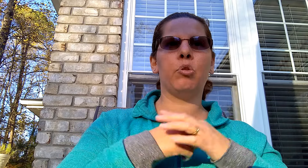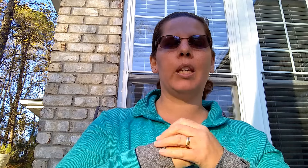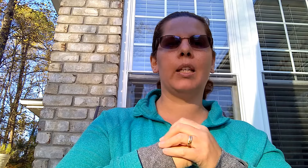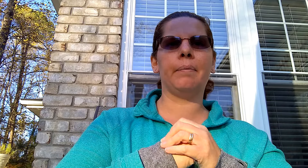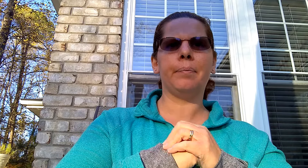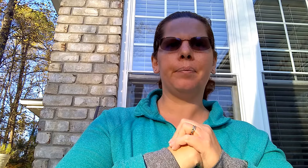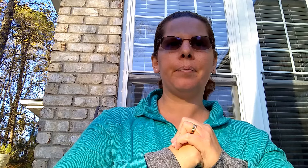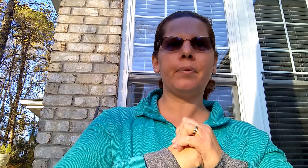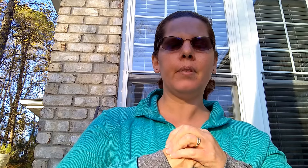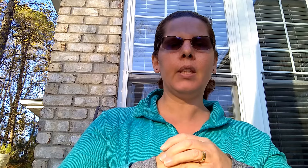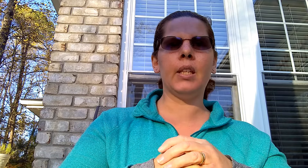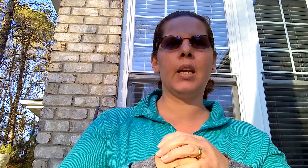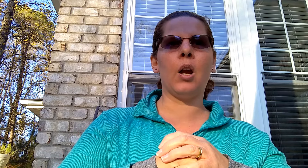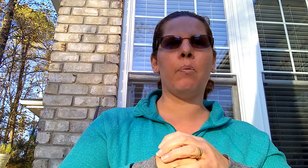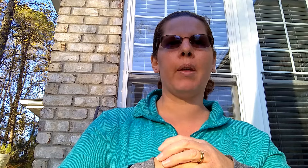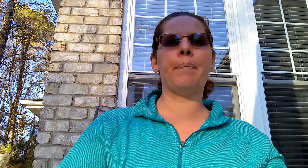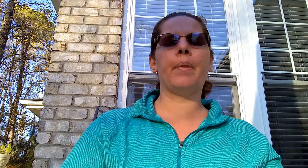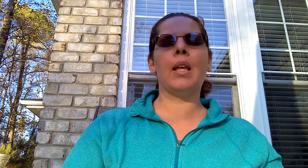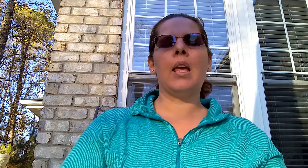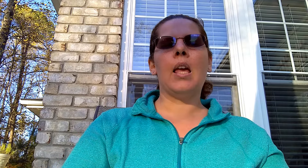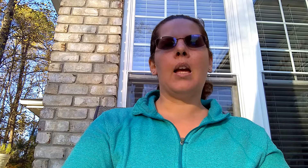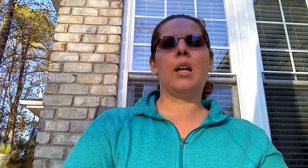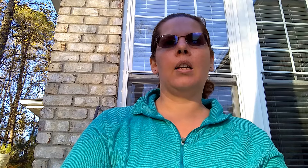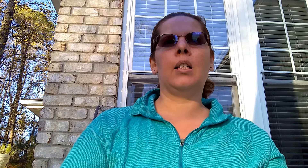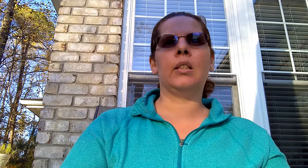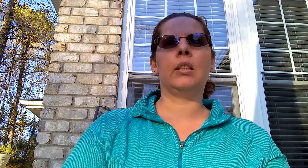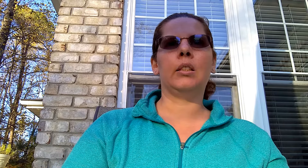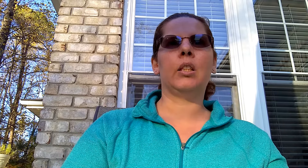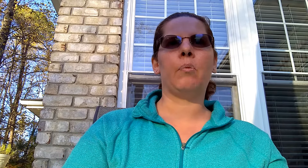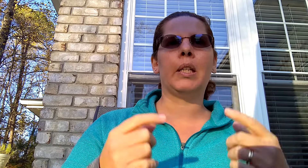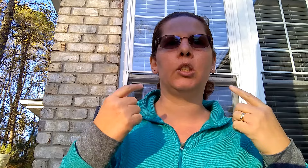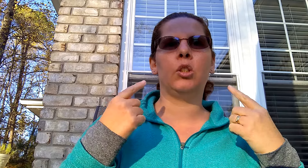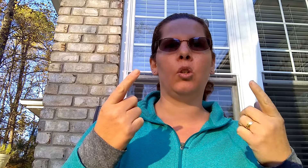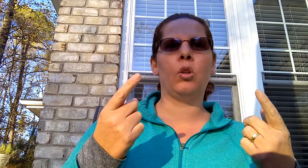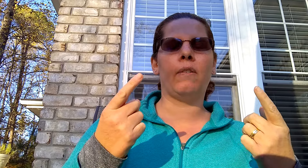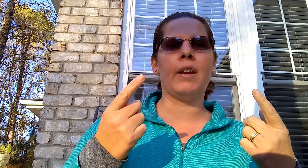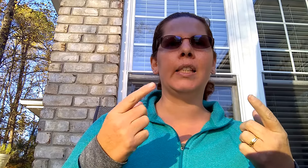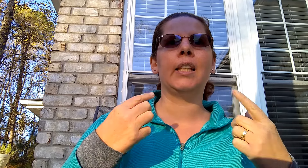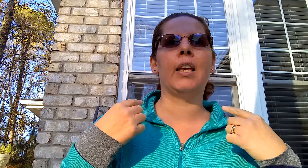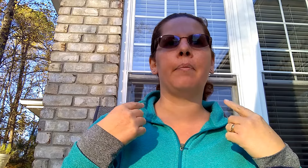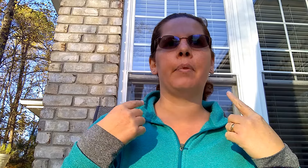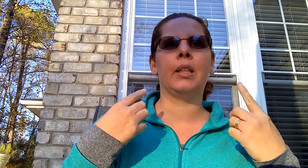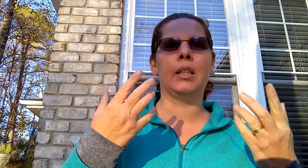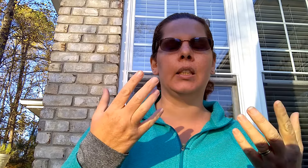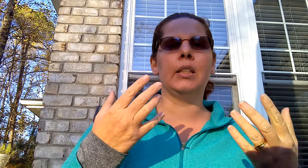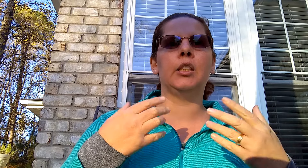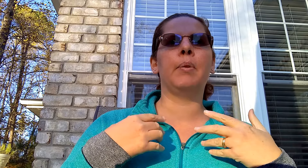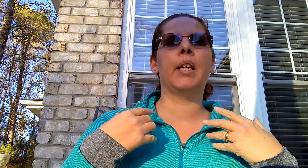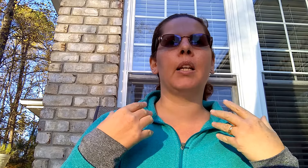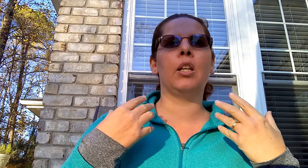reading to help them. So make sure you face them, speak